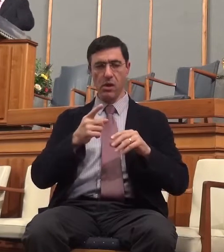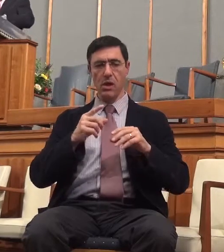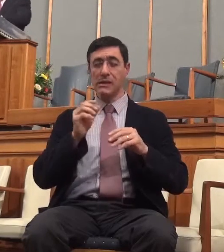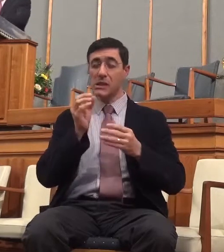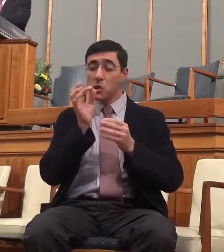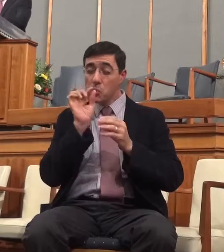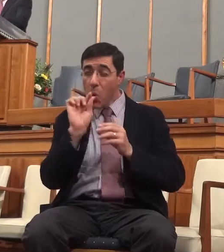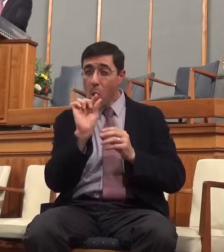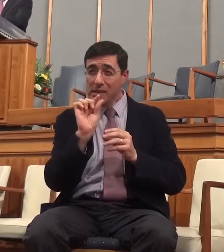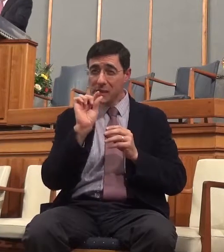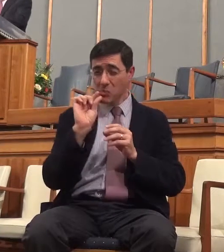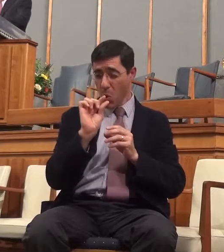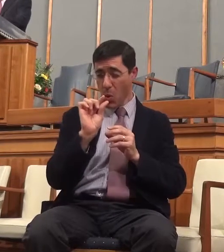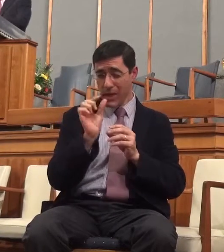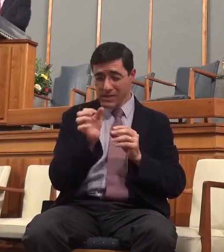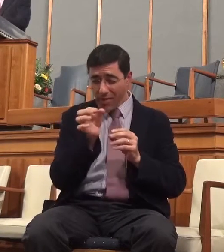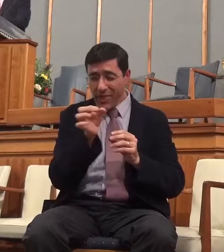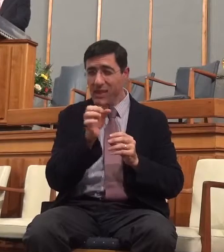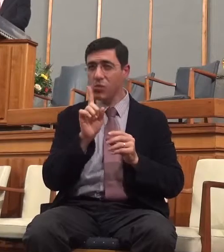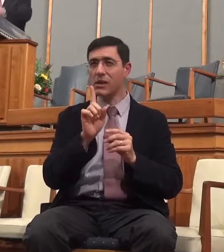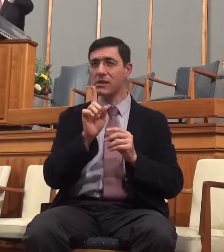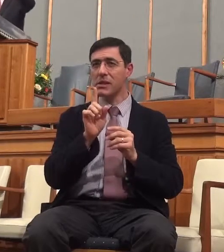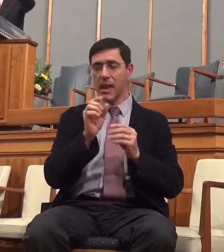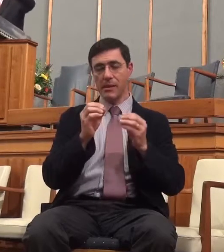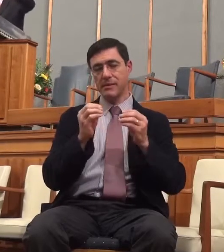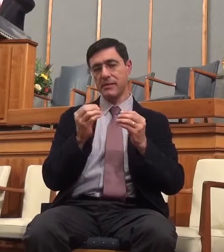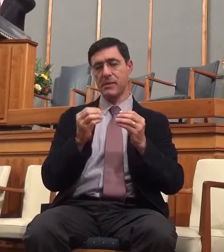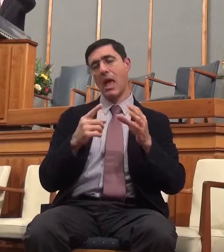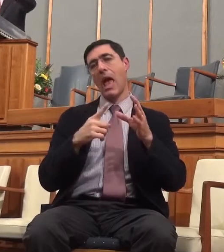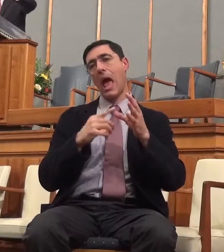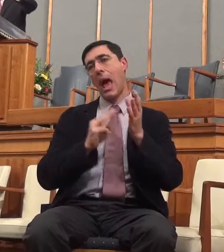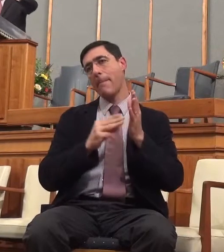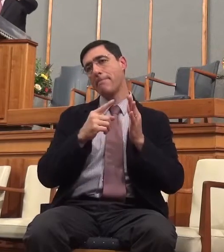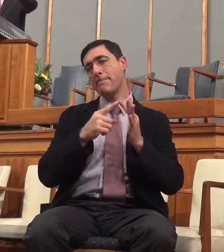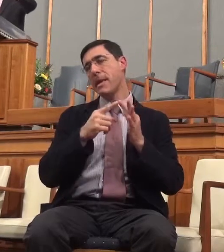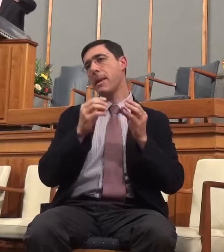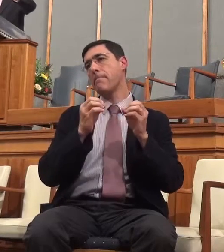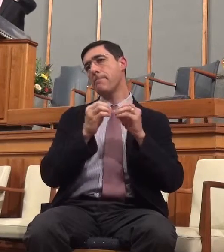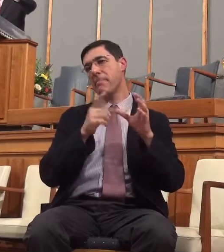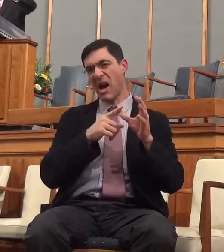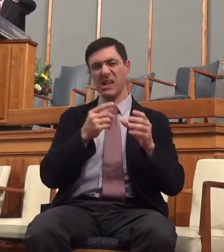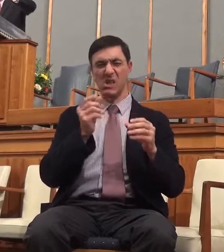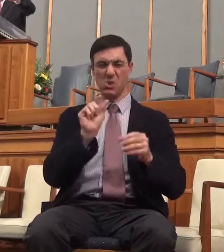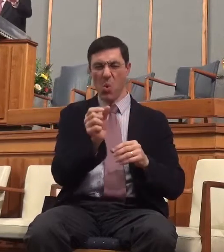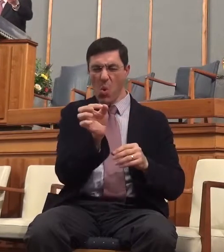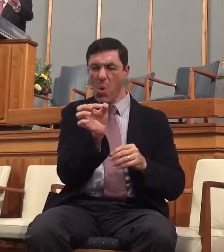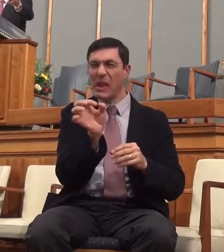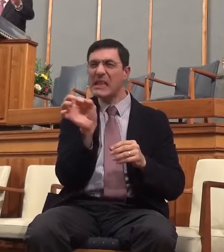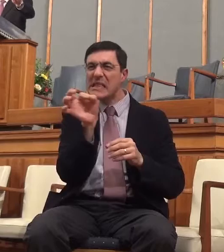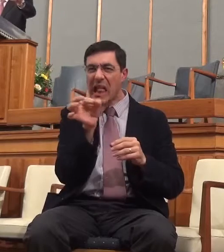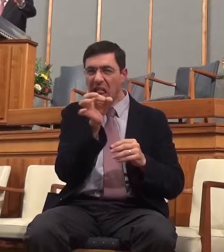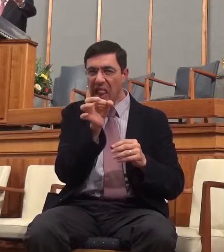contractile vacuole, and that's all there is to it. And that's so simple. Can't you see how easy it is to imagine that it